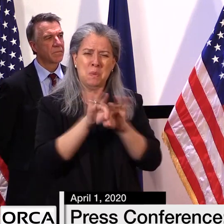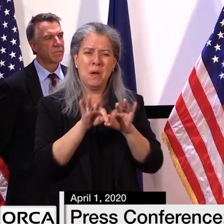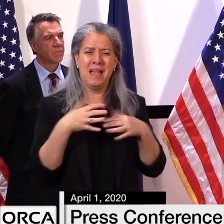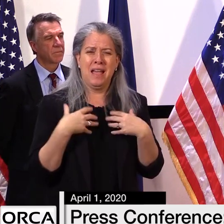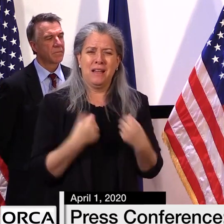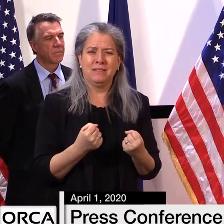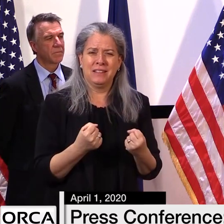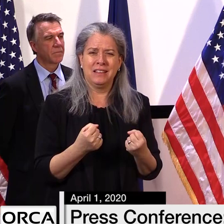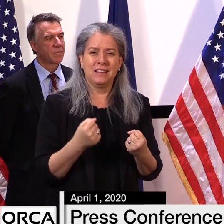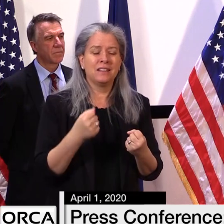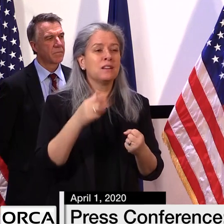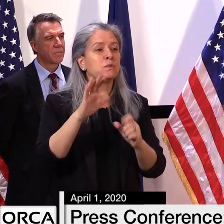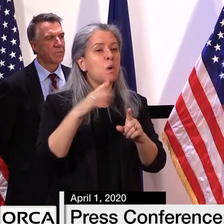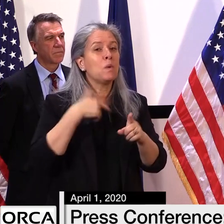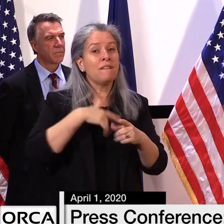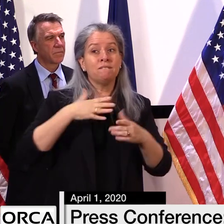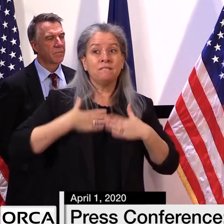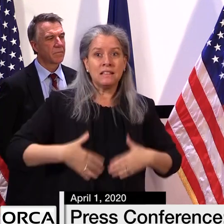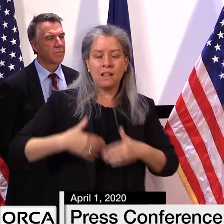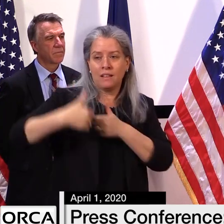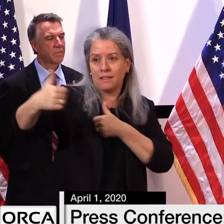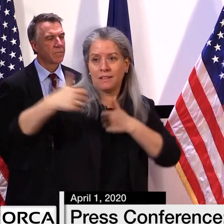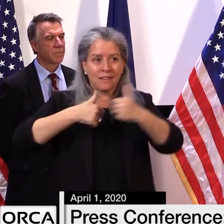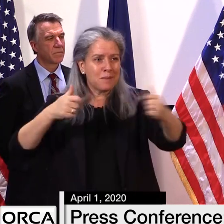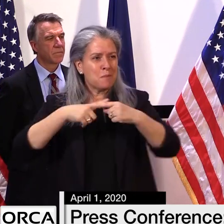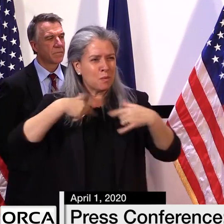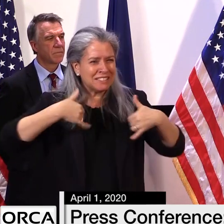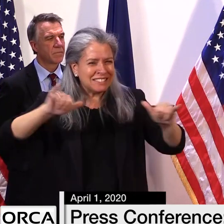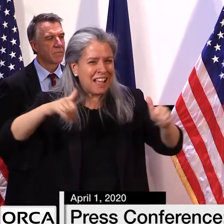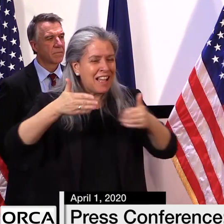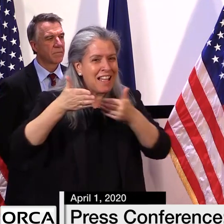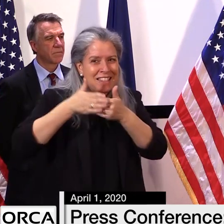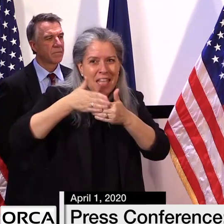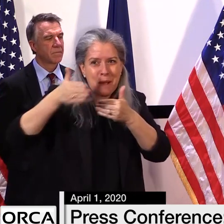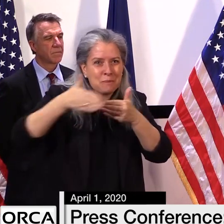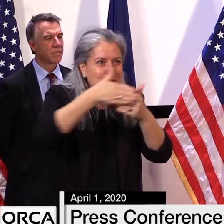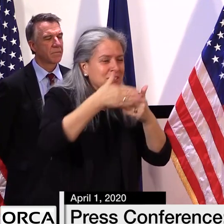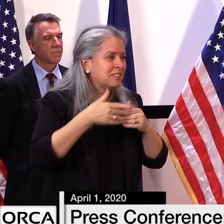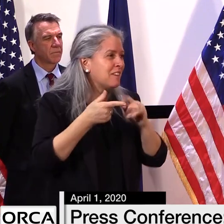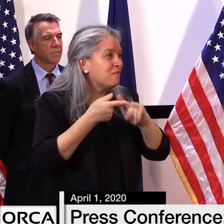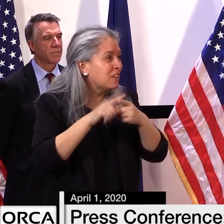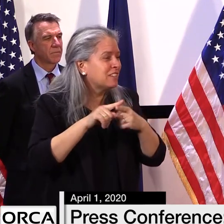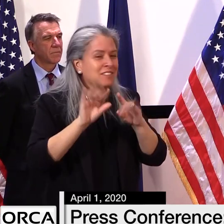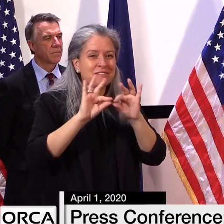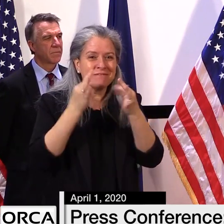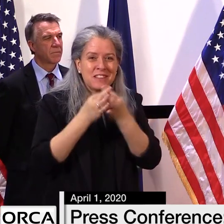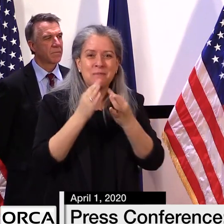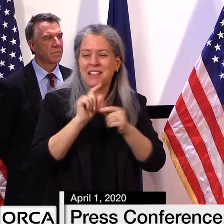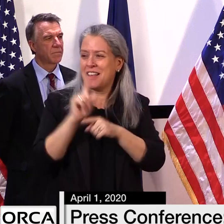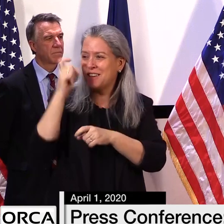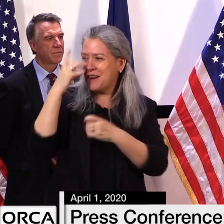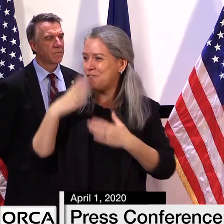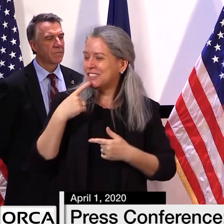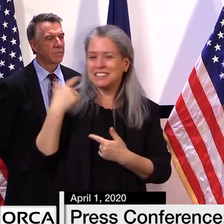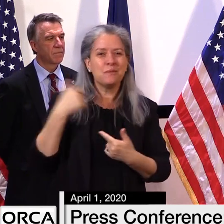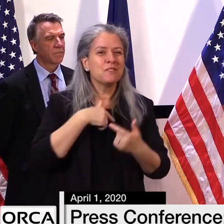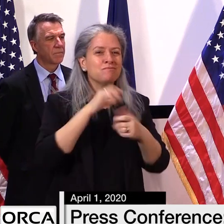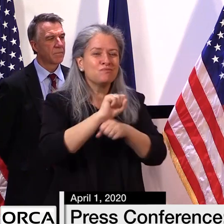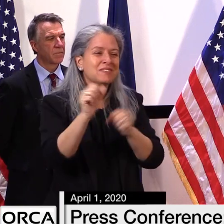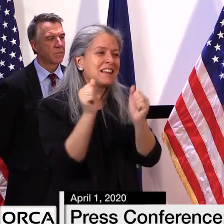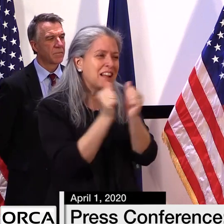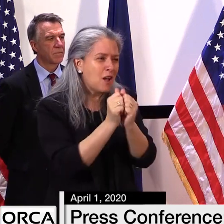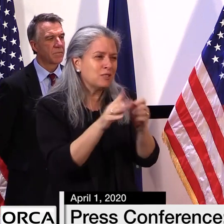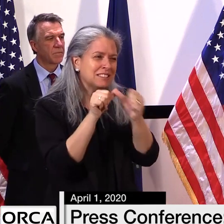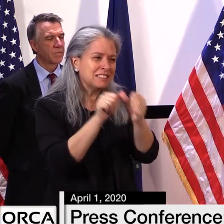we are still neighbors, friends, and family, and as the governor said, a community that is working together to